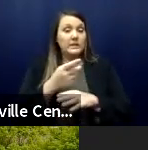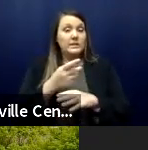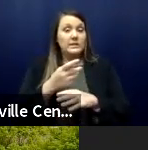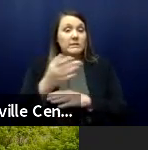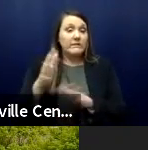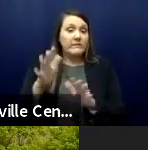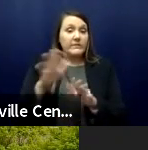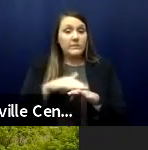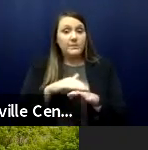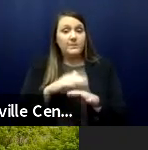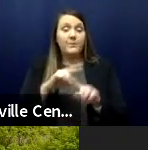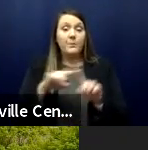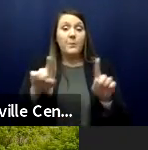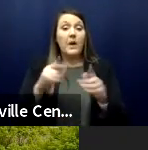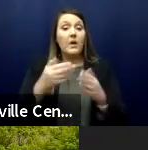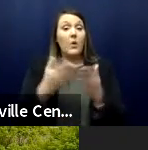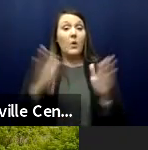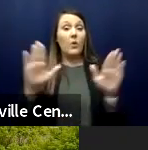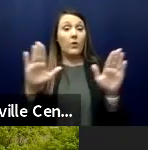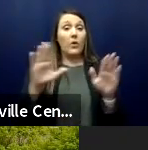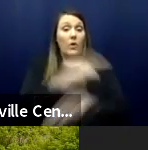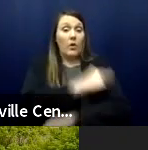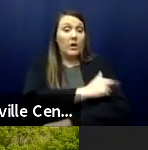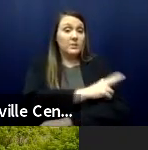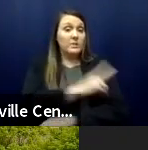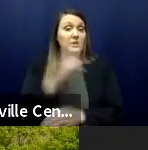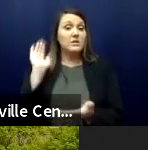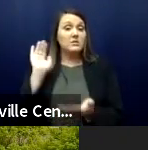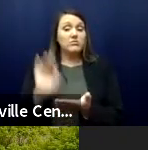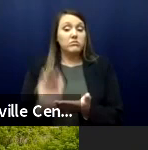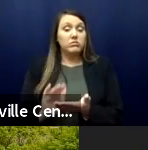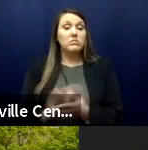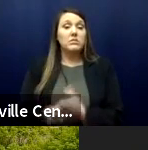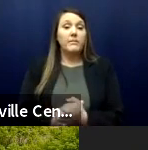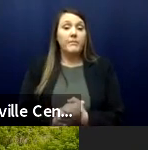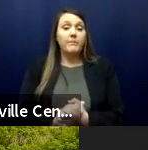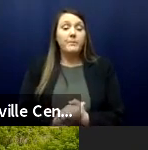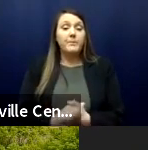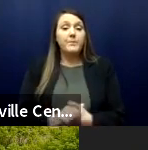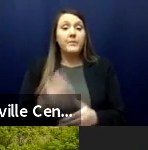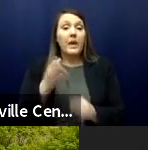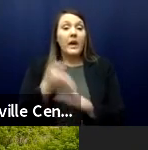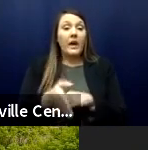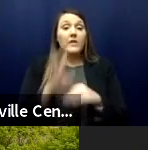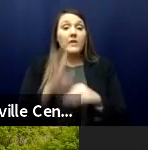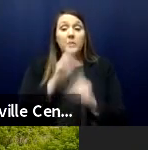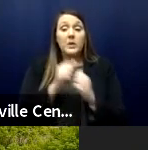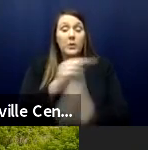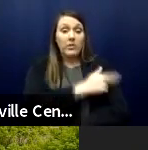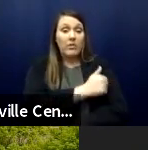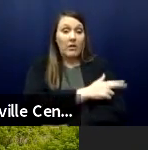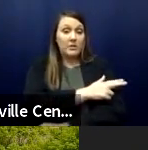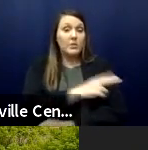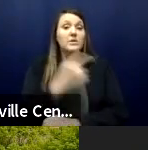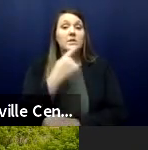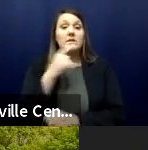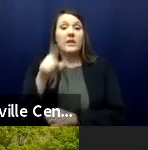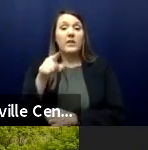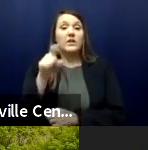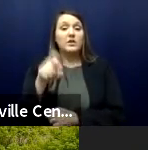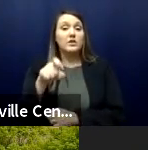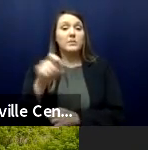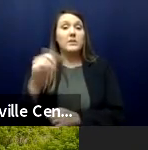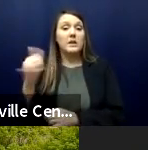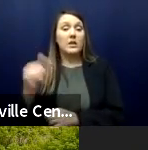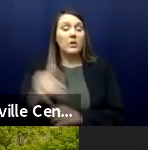but overall hospitalizations have been trending downward. After speaking with our hospital partners, they stated this benchmark should be represented